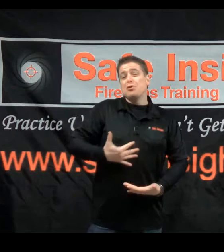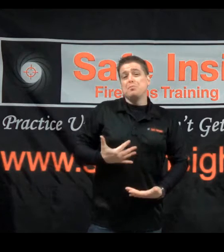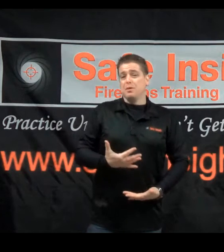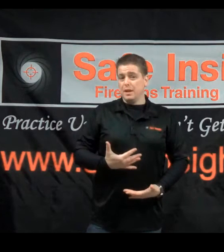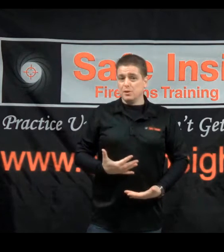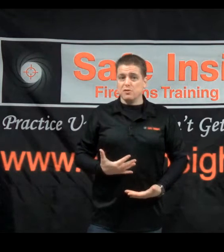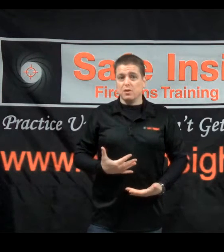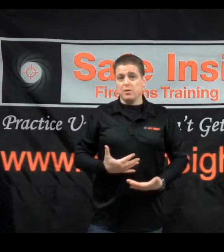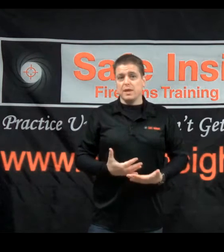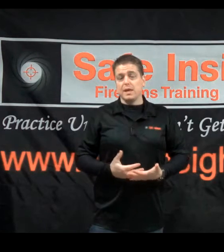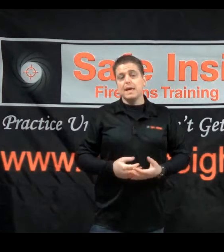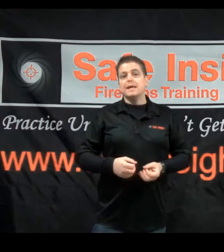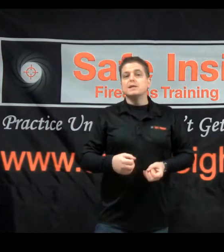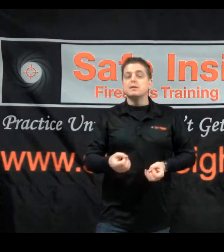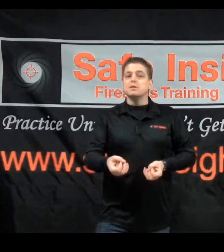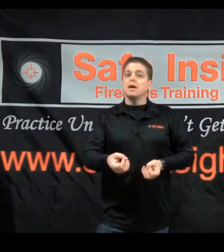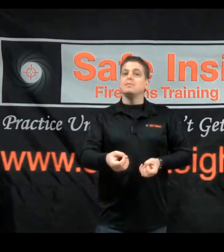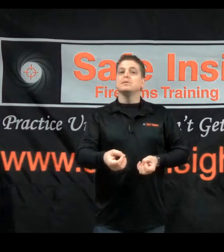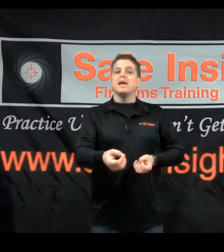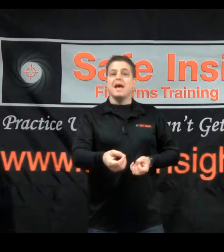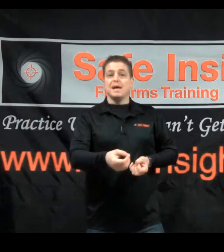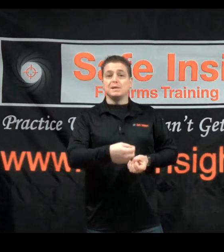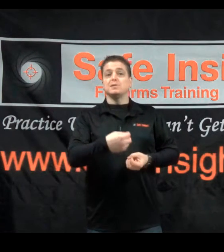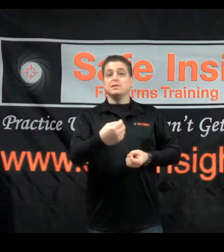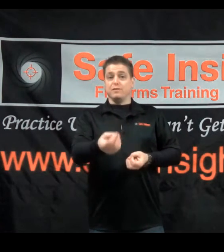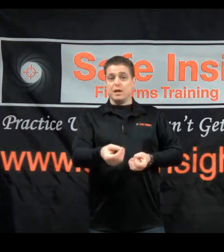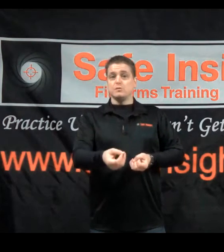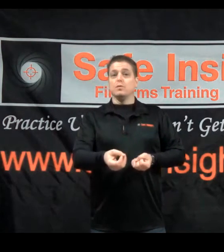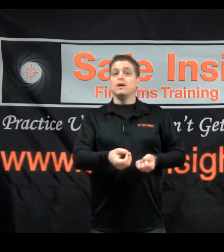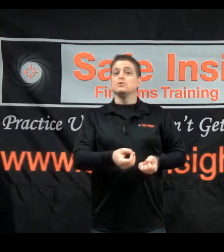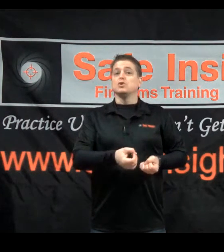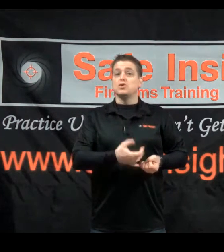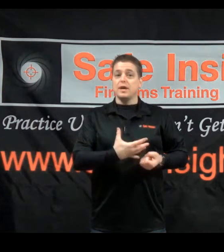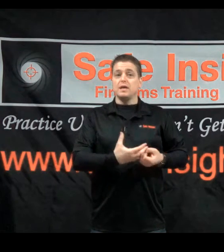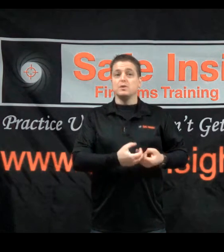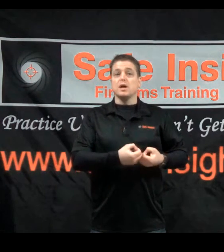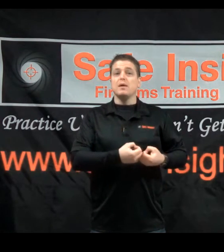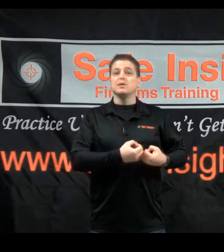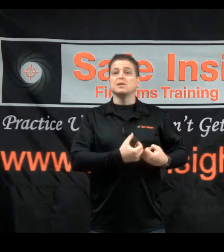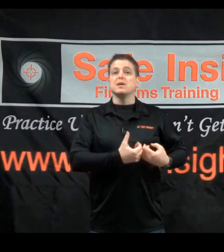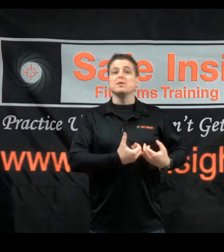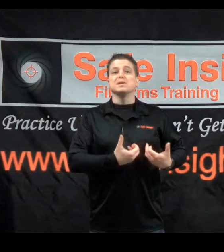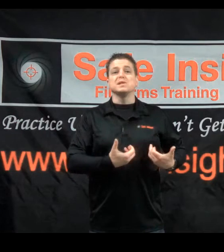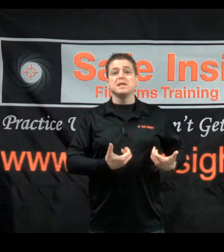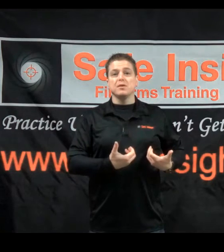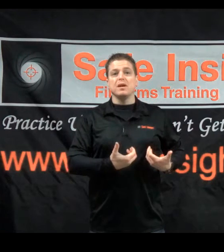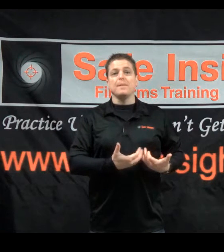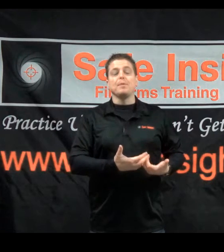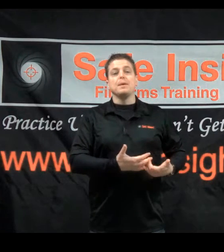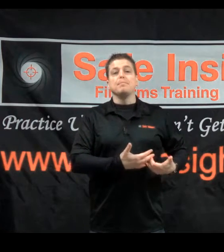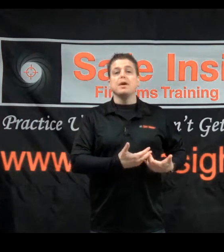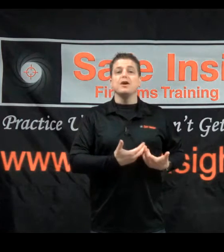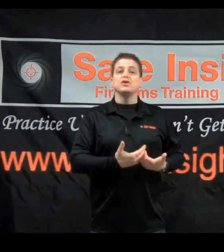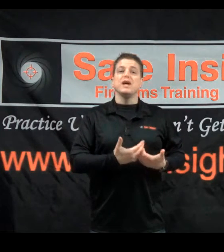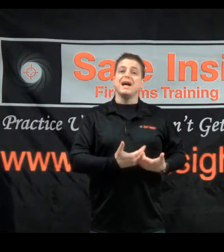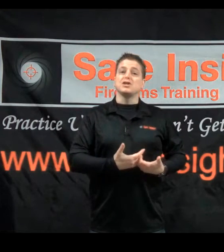multiple layers of clothing, sometimes as the frangible rounds were striking those objects, they were disintegrating prior to